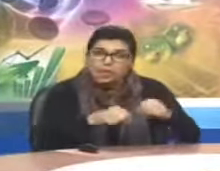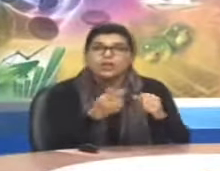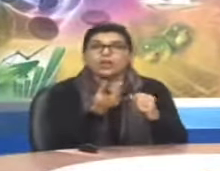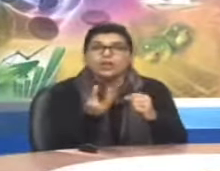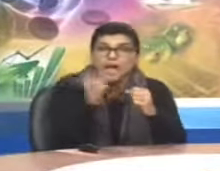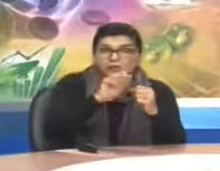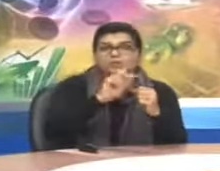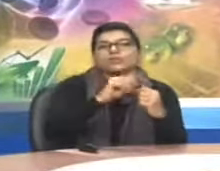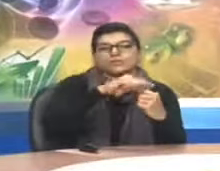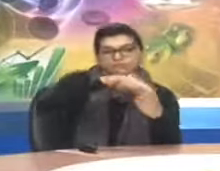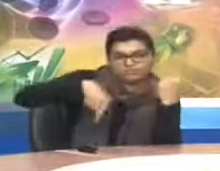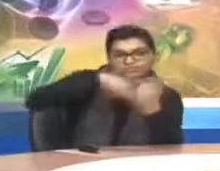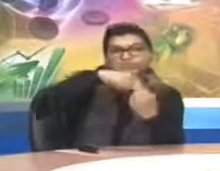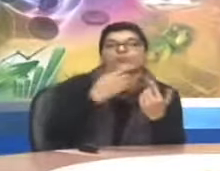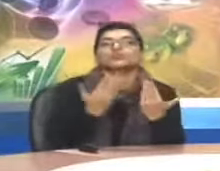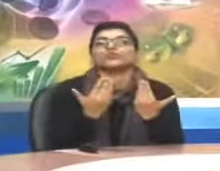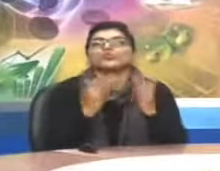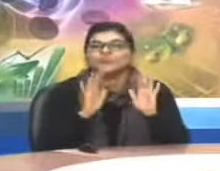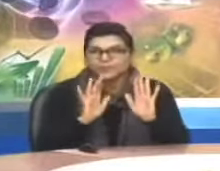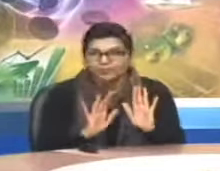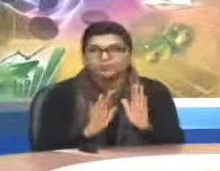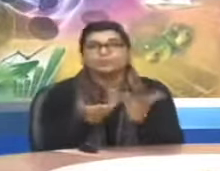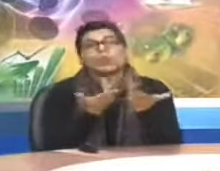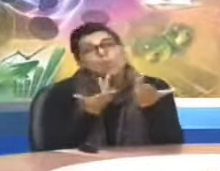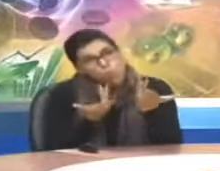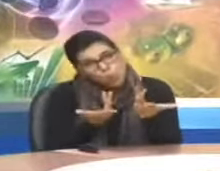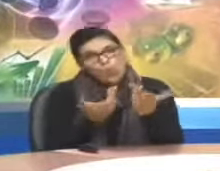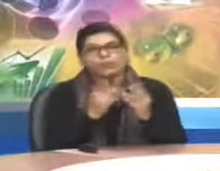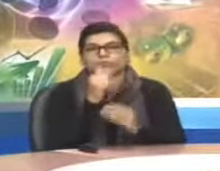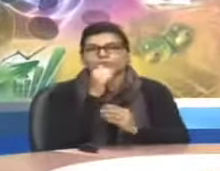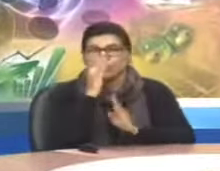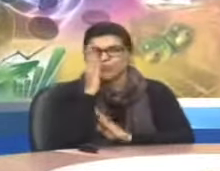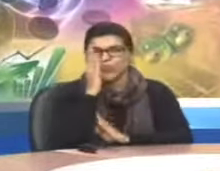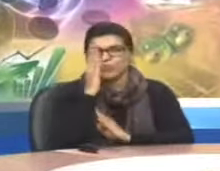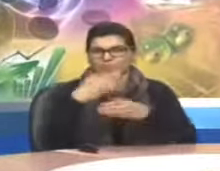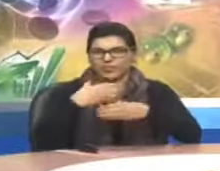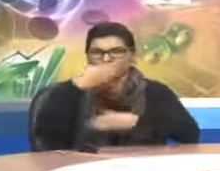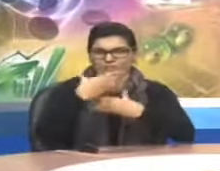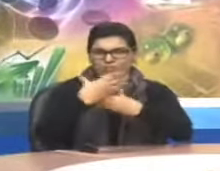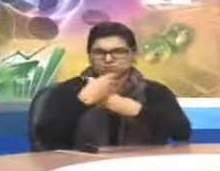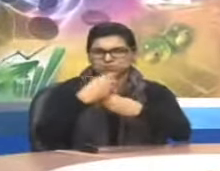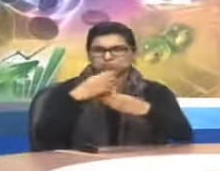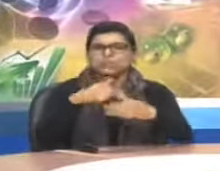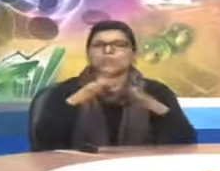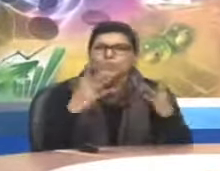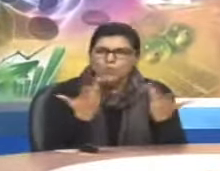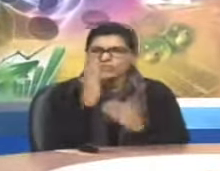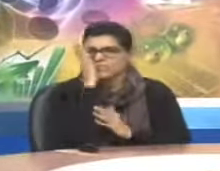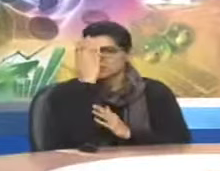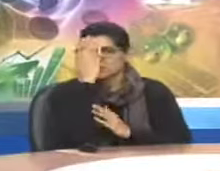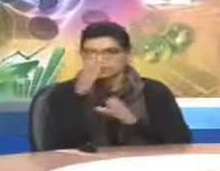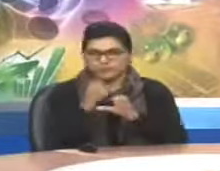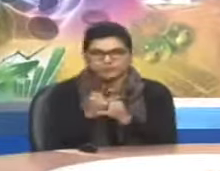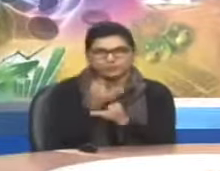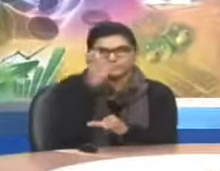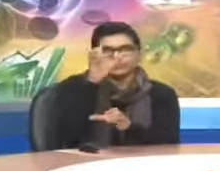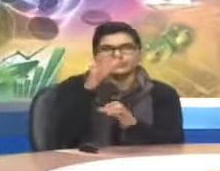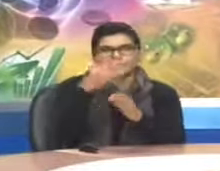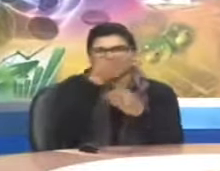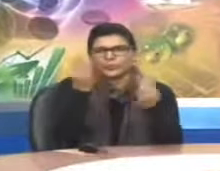plastic bottles which can be used, which can be recycled again, different bottles, plastic bottles